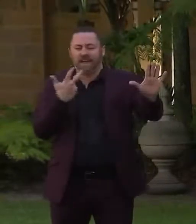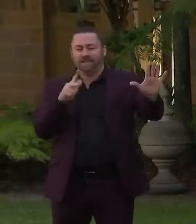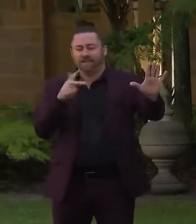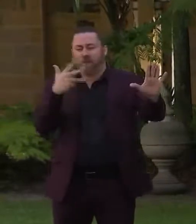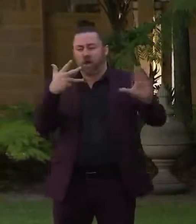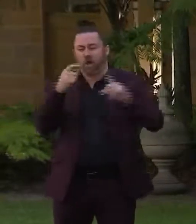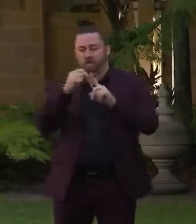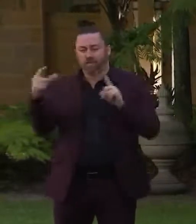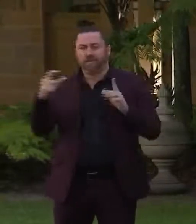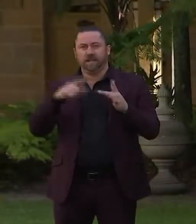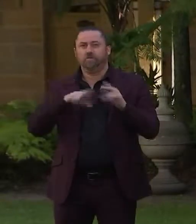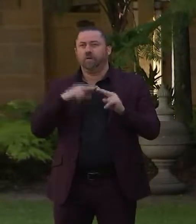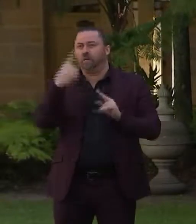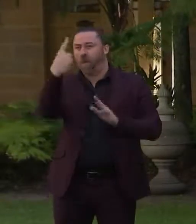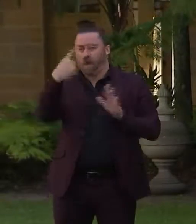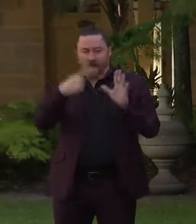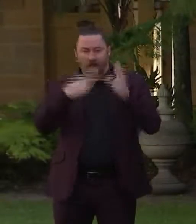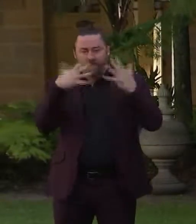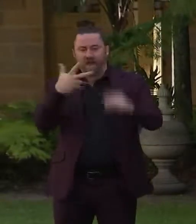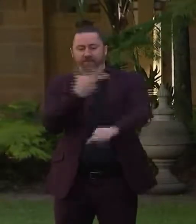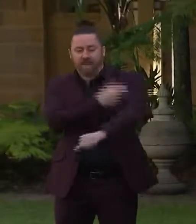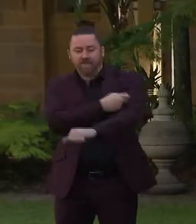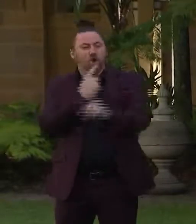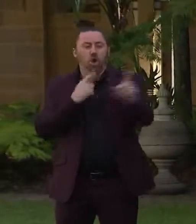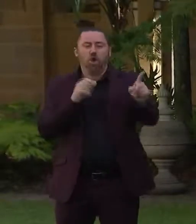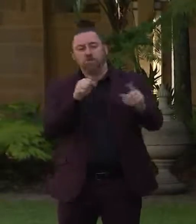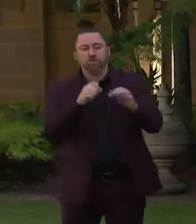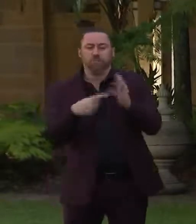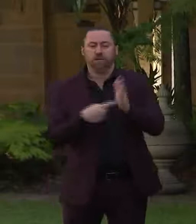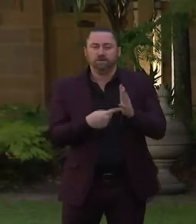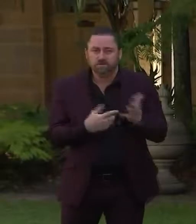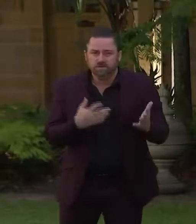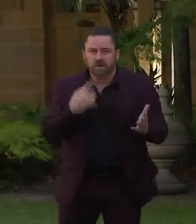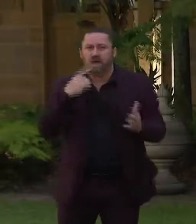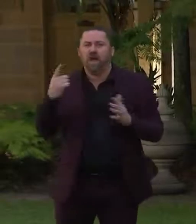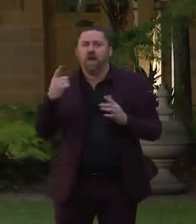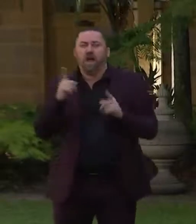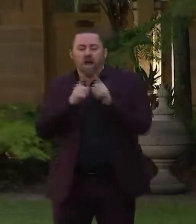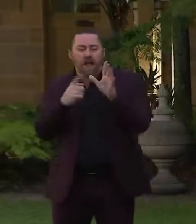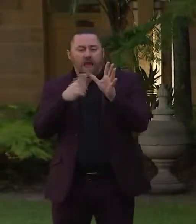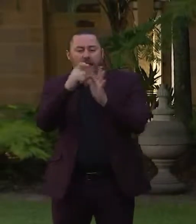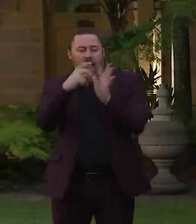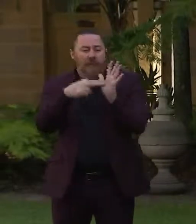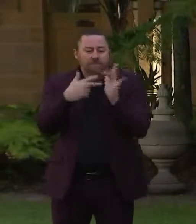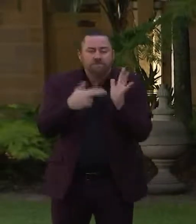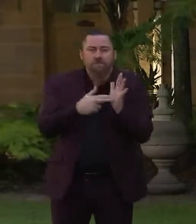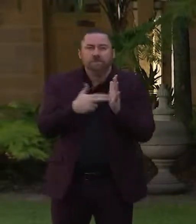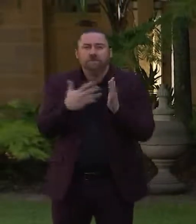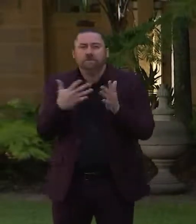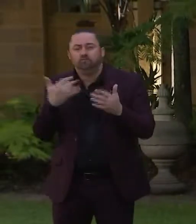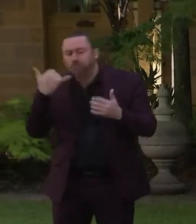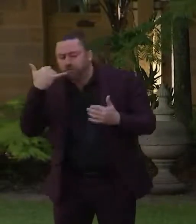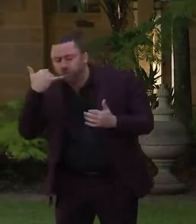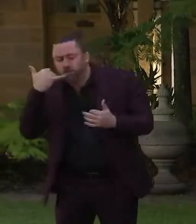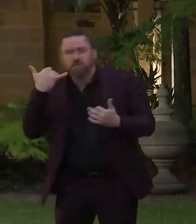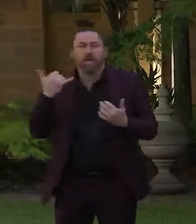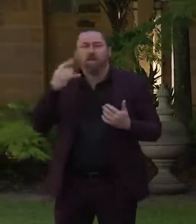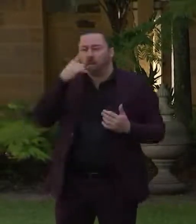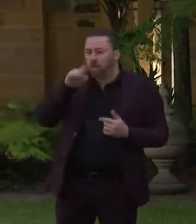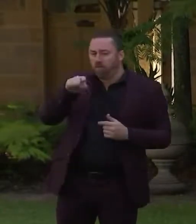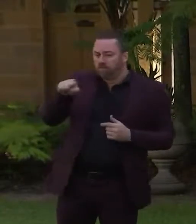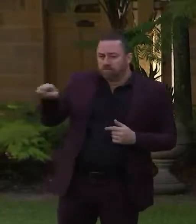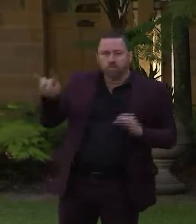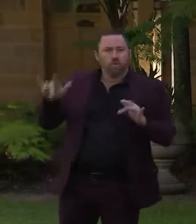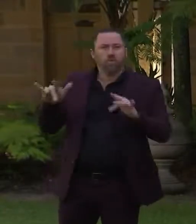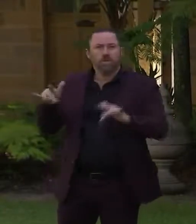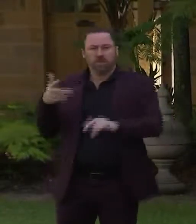of 1A have had their vaccines. But we have examples where administration staff, public servants who aren't frontline health workers, have got